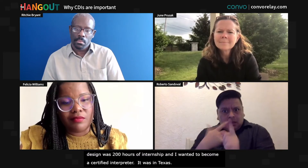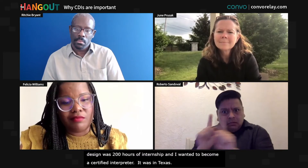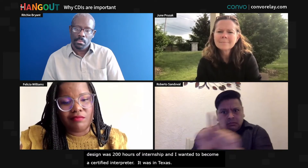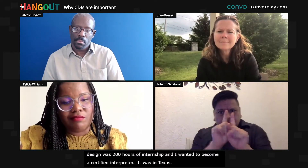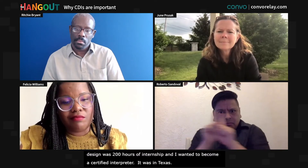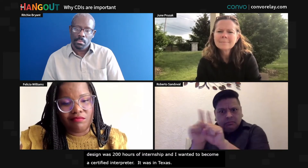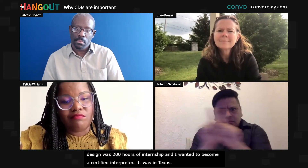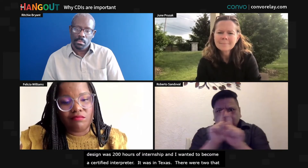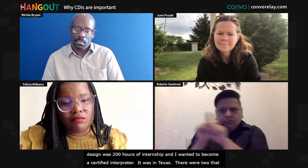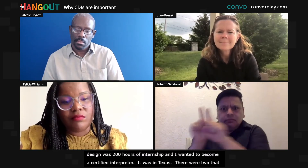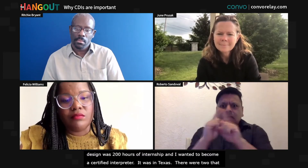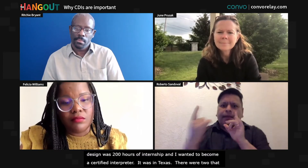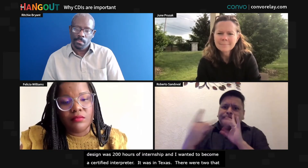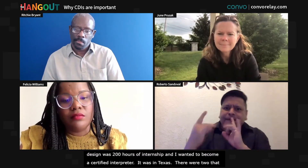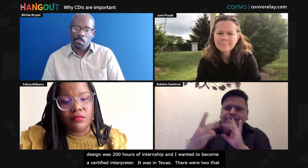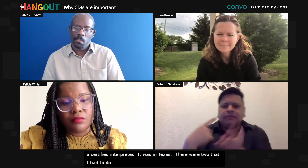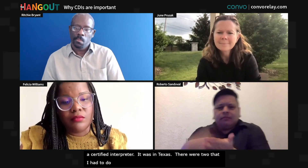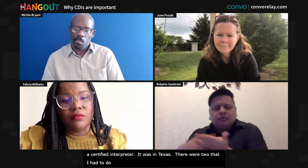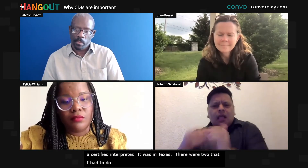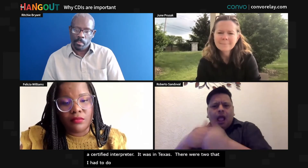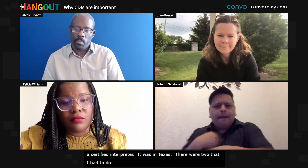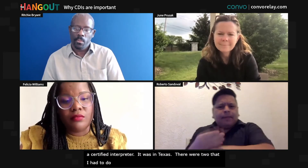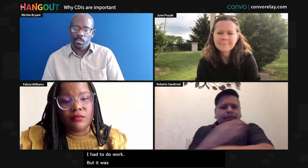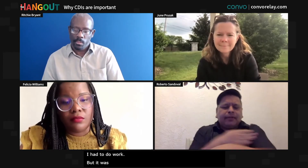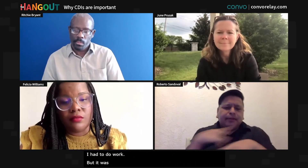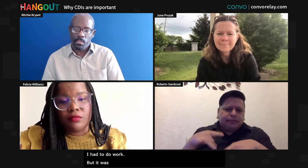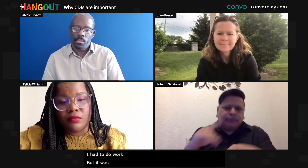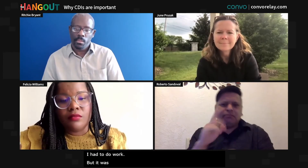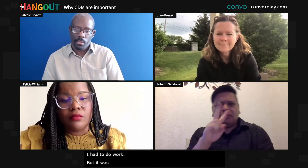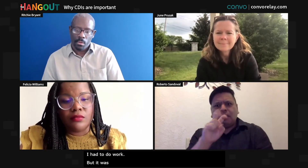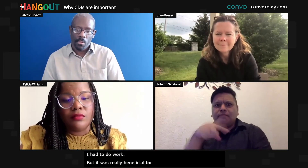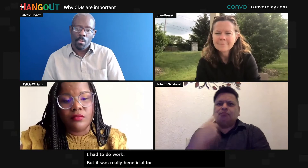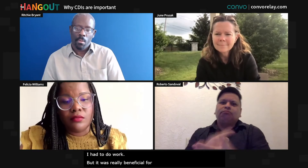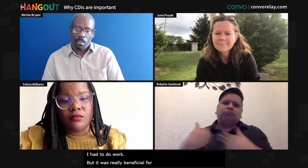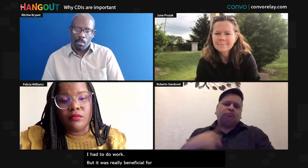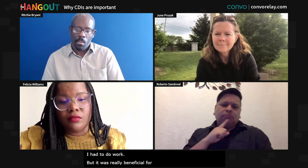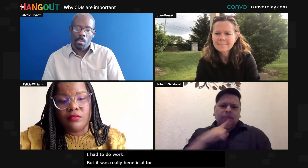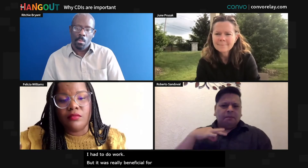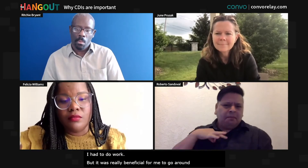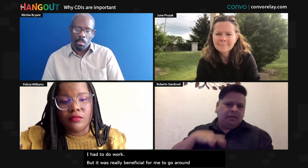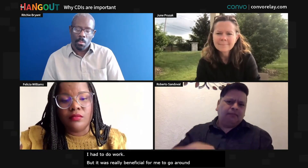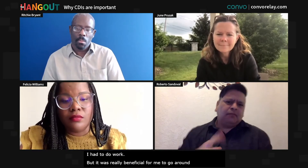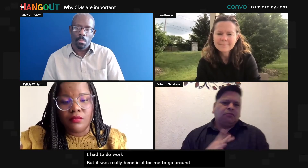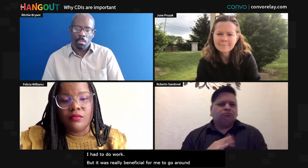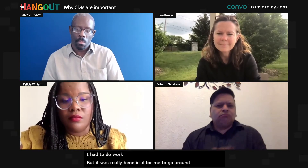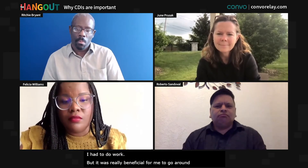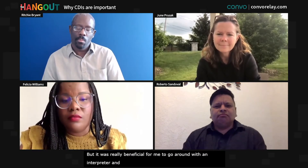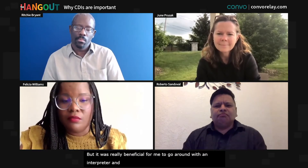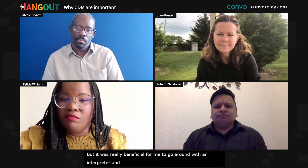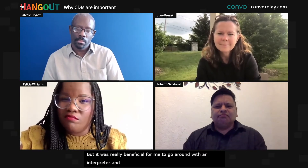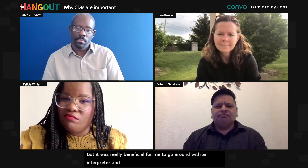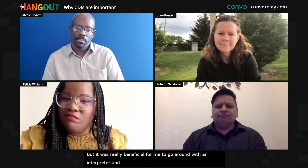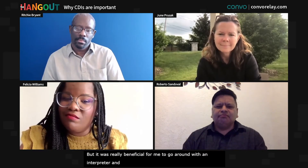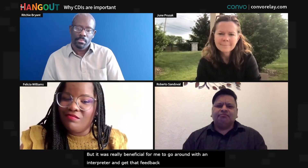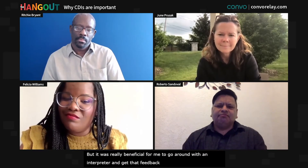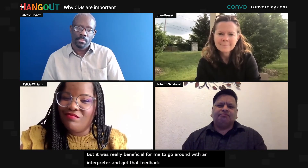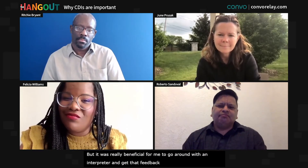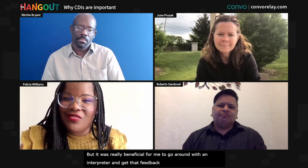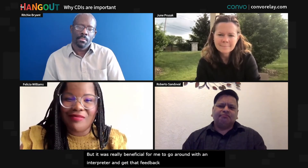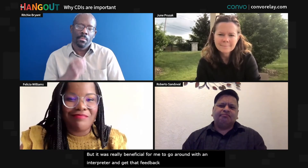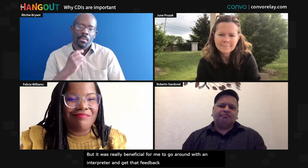do work, but it was really beneficial for me to go around with an interpreter and get that feedback to see where I can